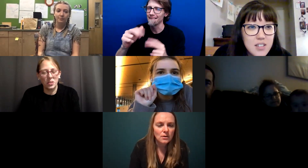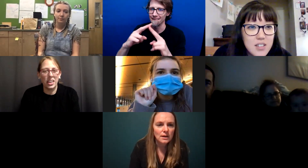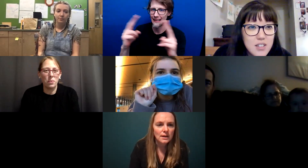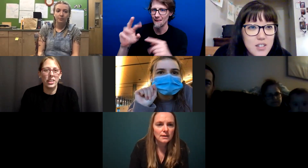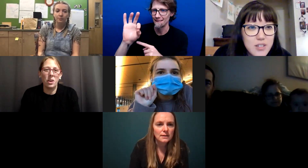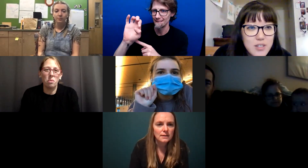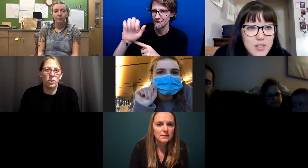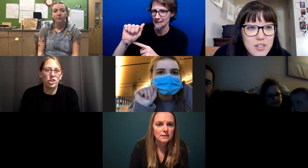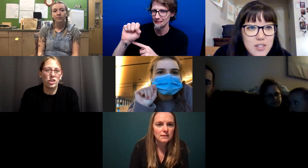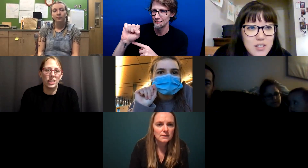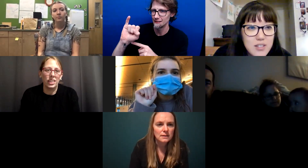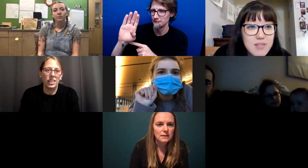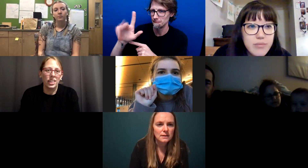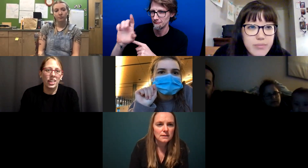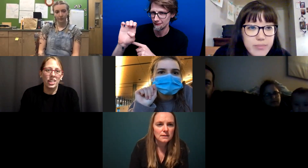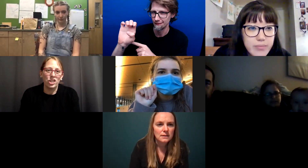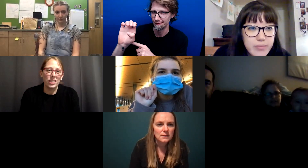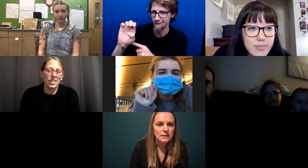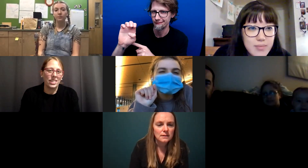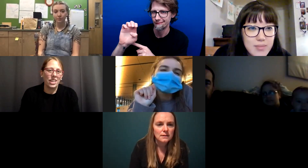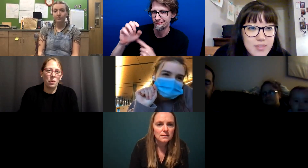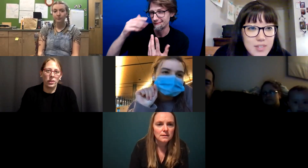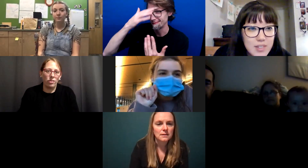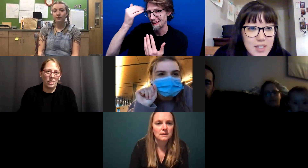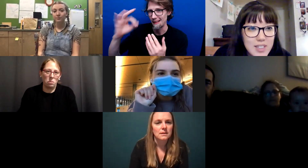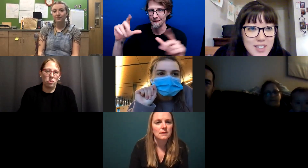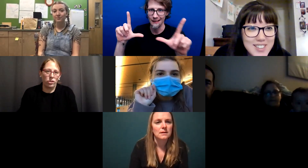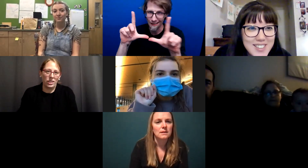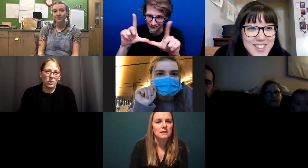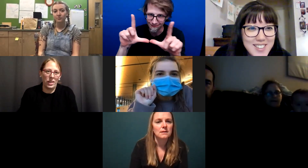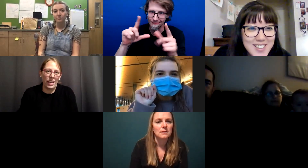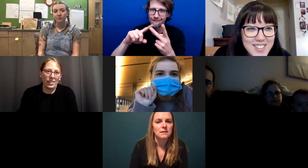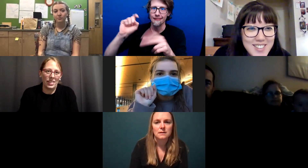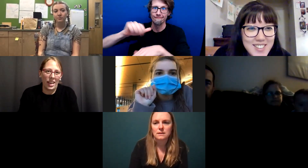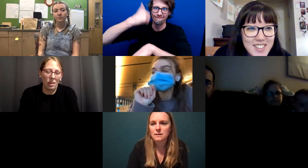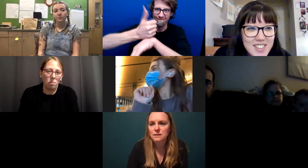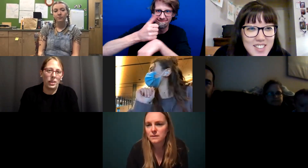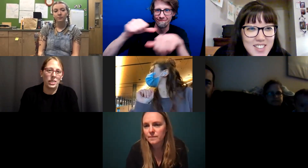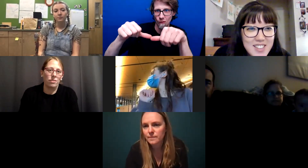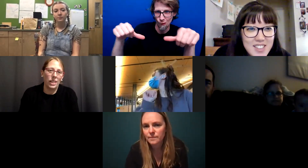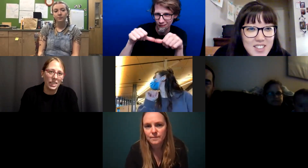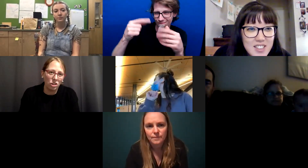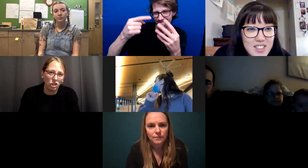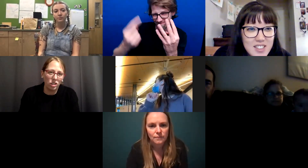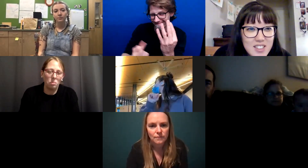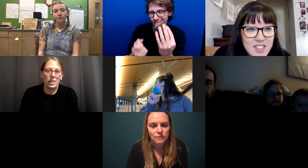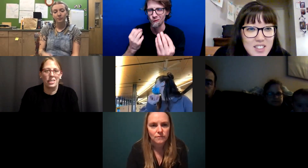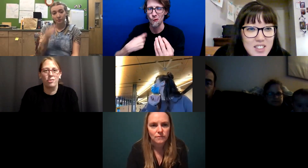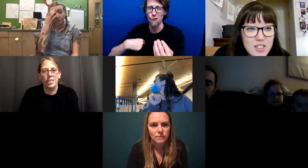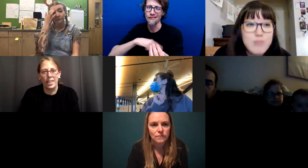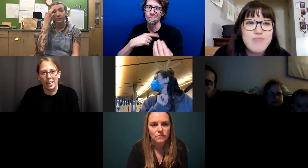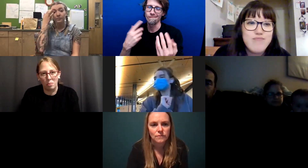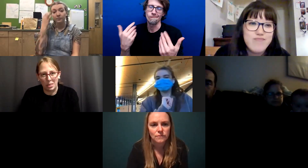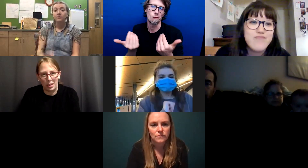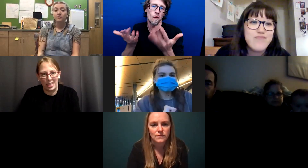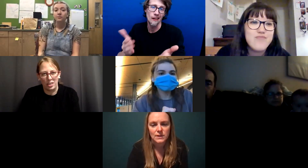So yeah, right now, unfortunately, it's not really feasible for us to do that at this time because of the licensure, because of